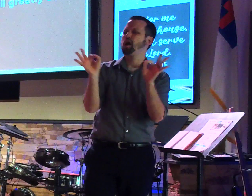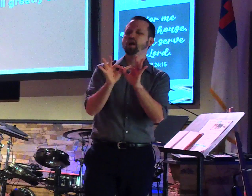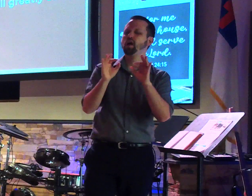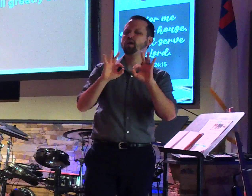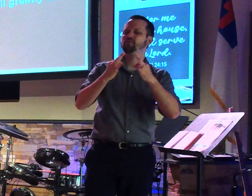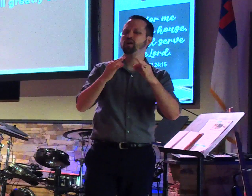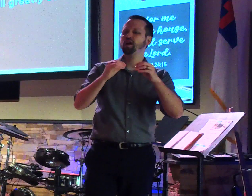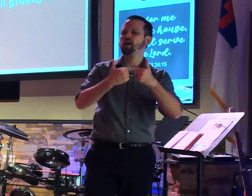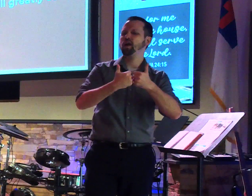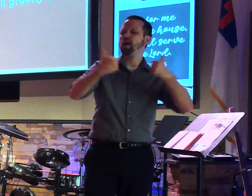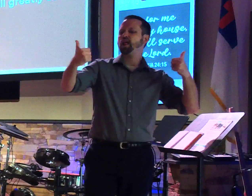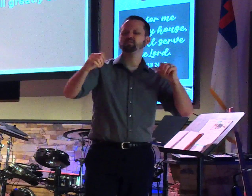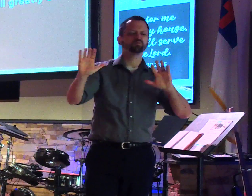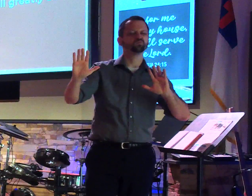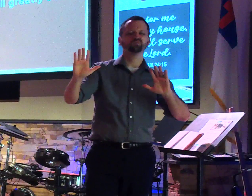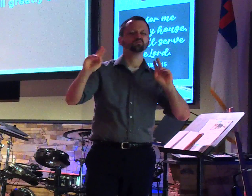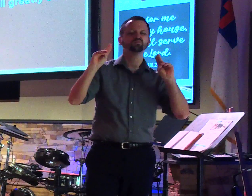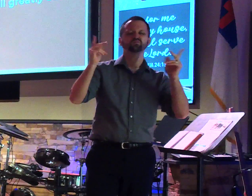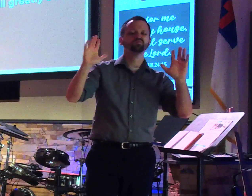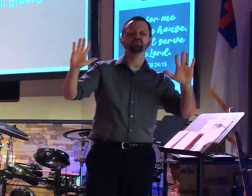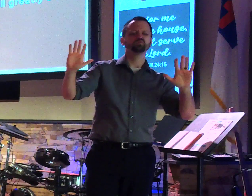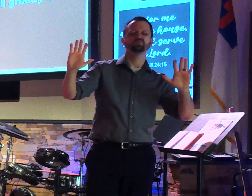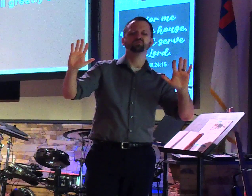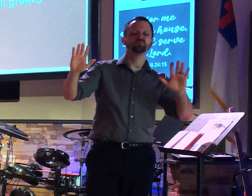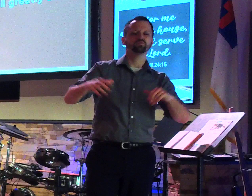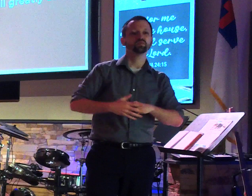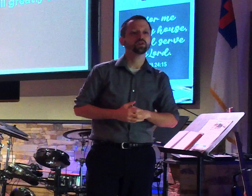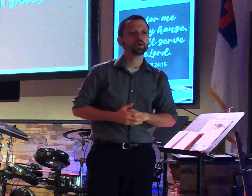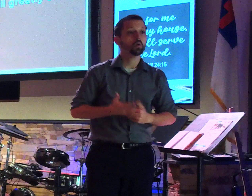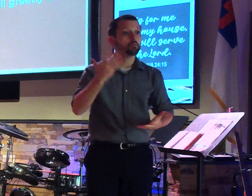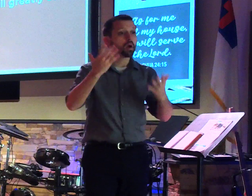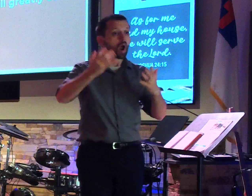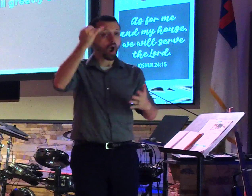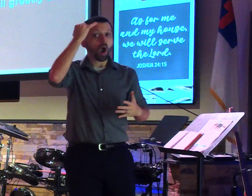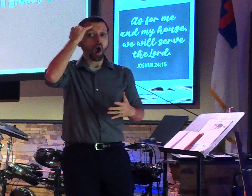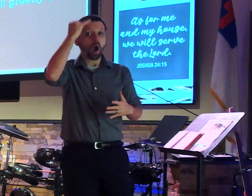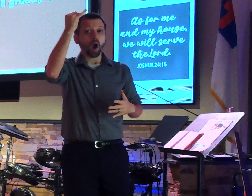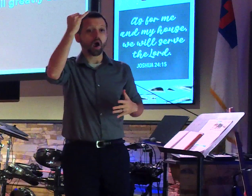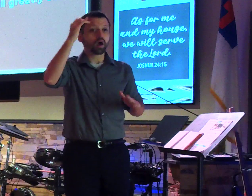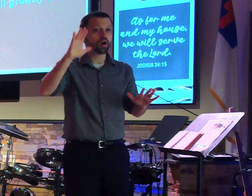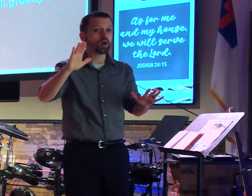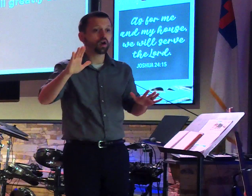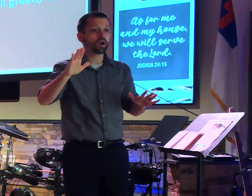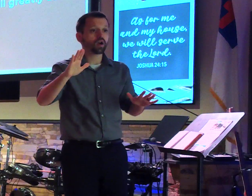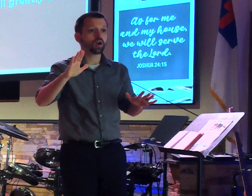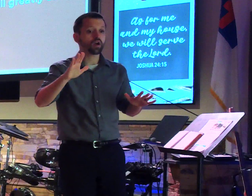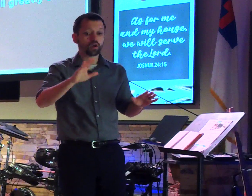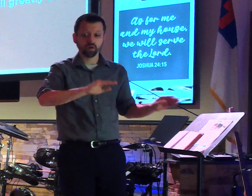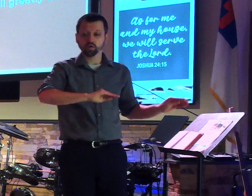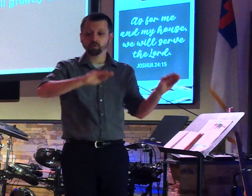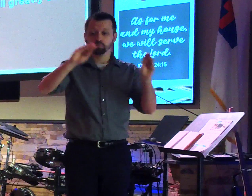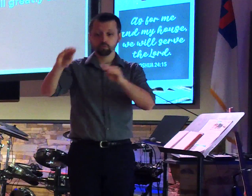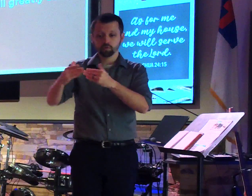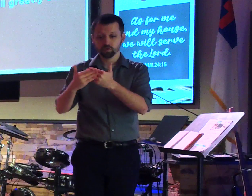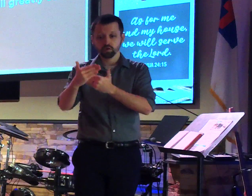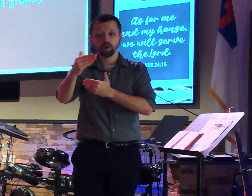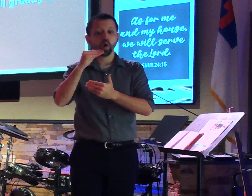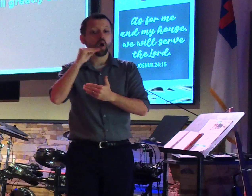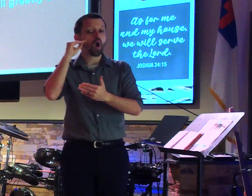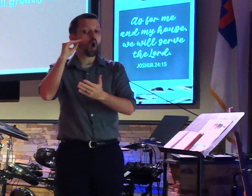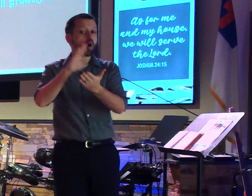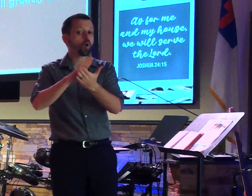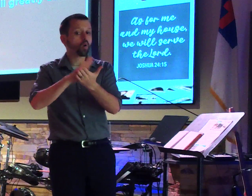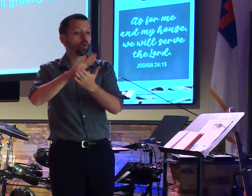the family and fragment the family. You may say, hey, you may think of something out of the box, like, you know, let's homeschool the kids the rest of the year, or let them do virtual